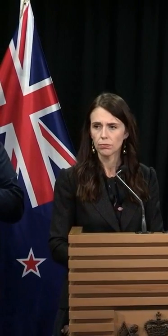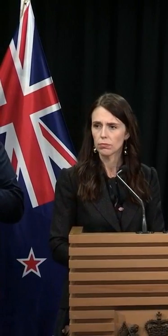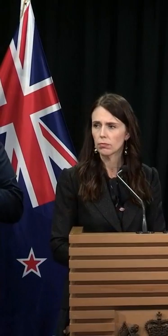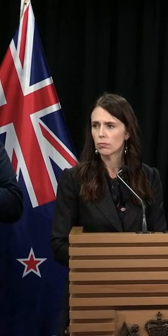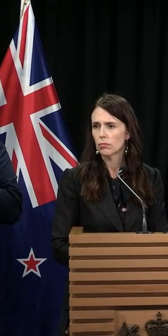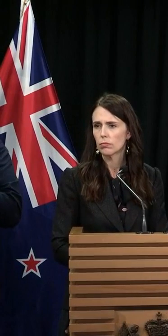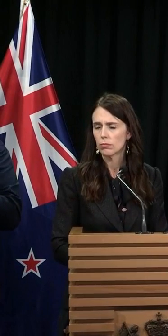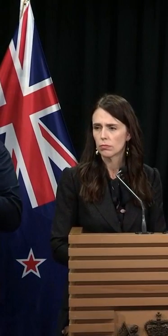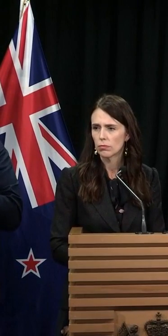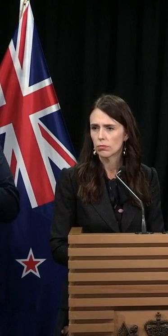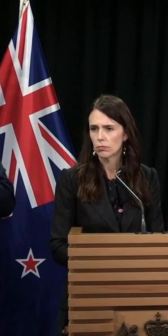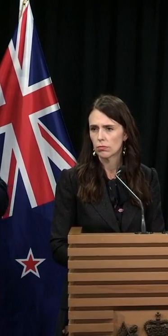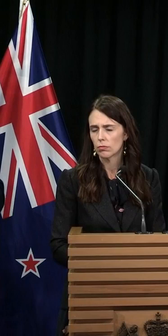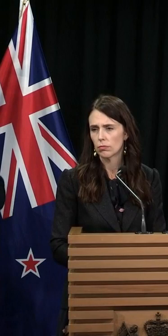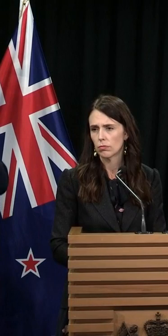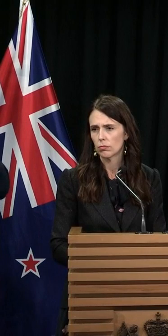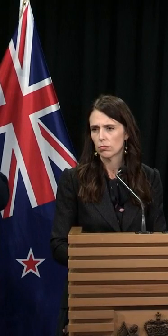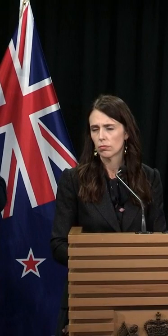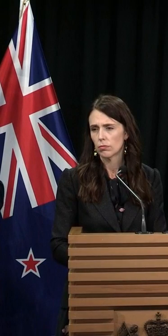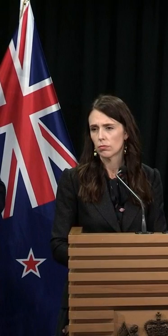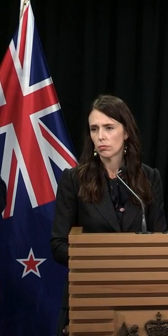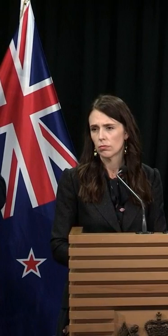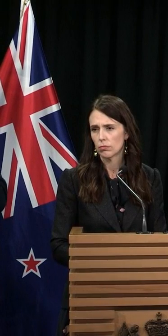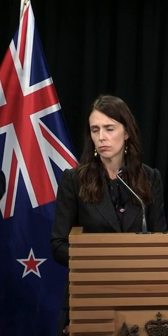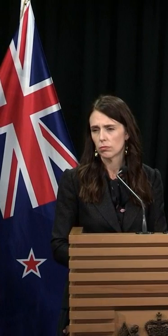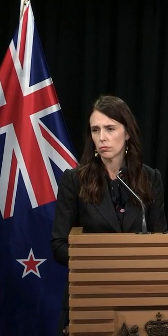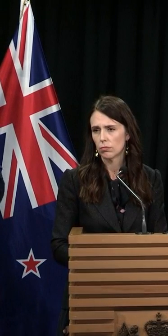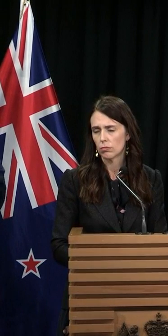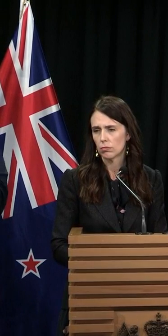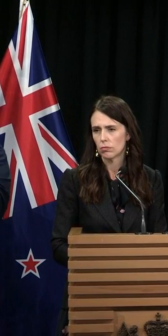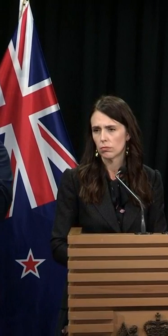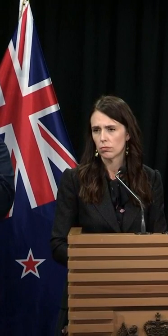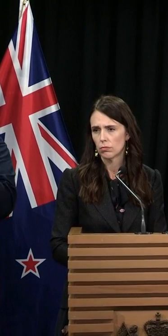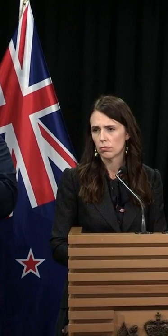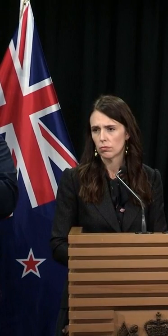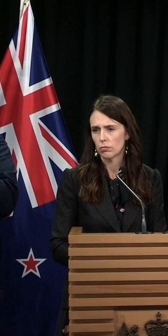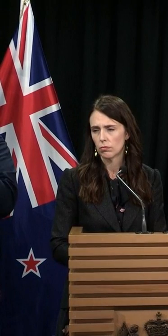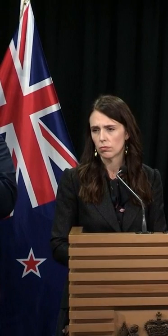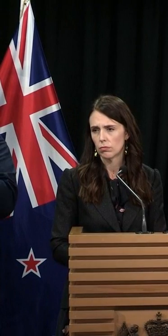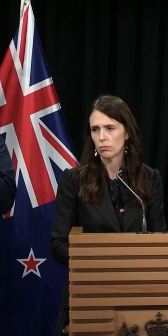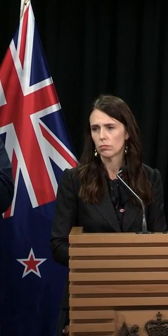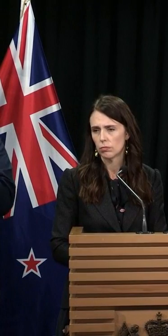say faith-based organisations, does that include religious schools, like Catholic